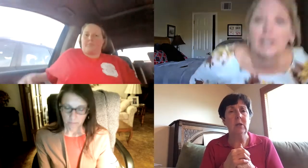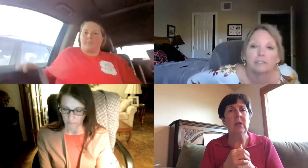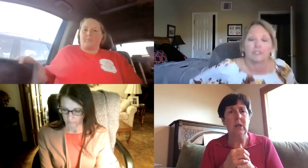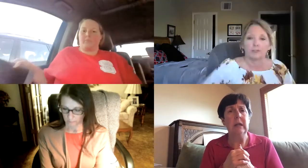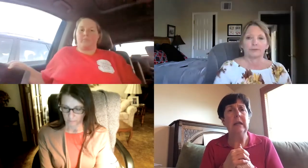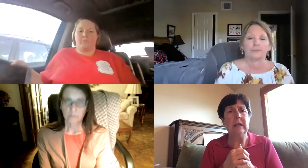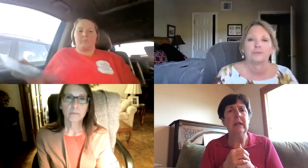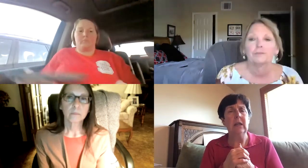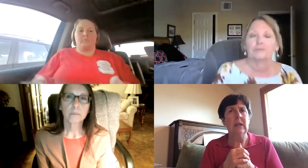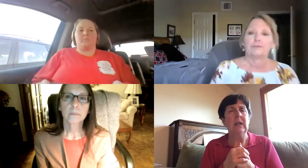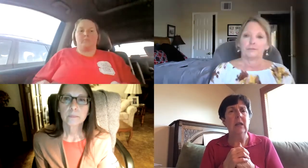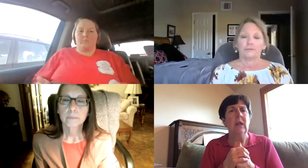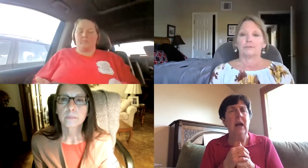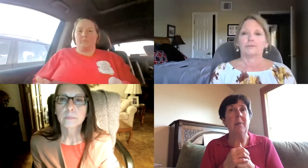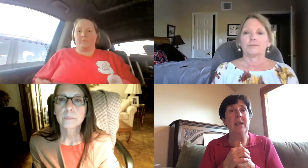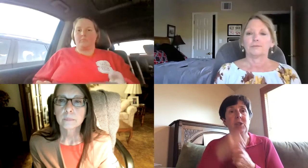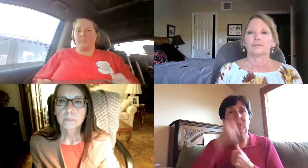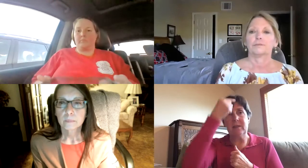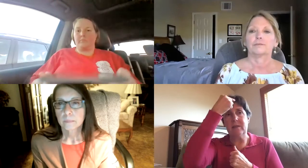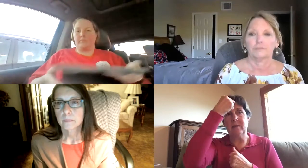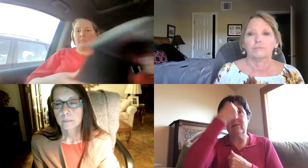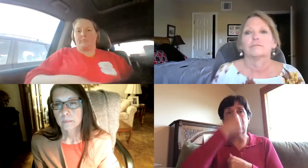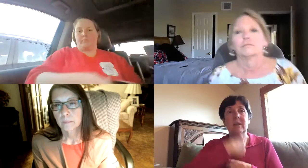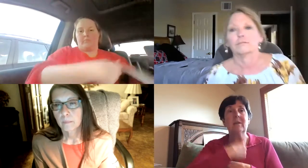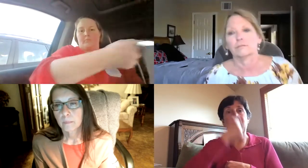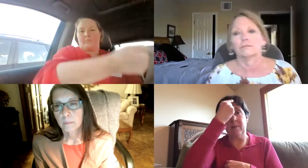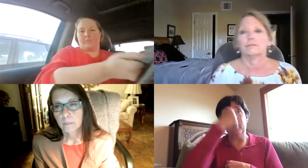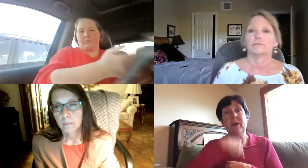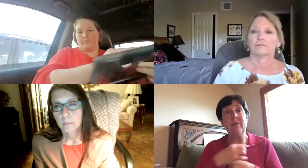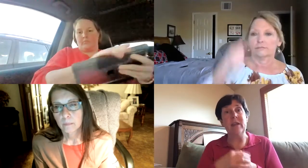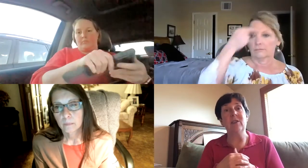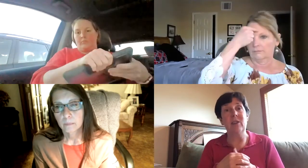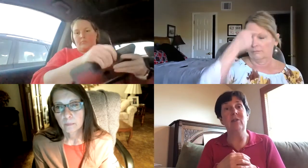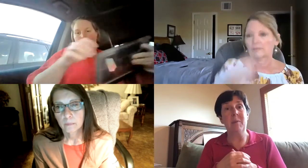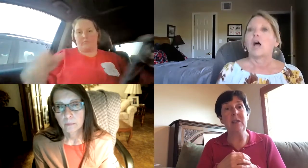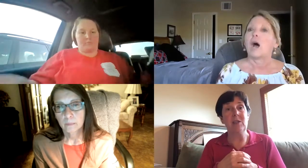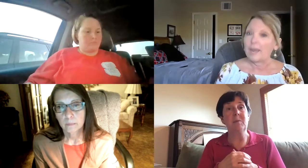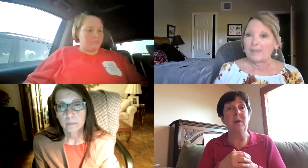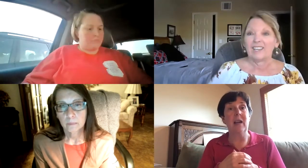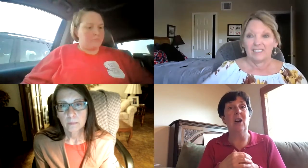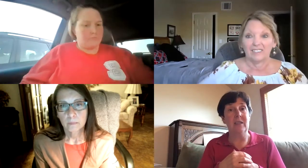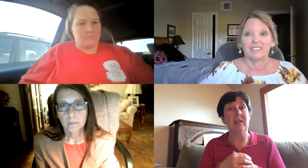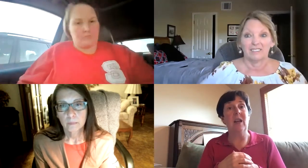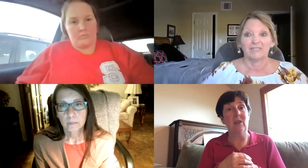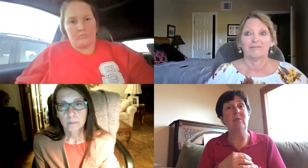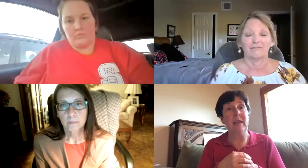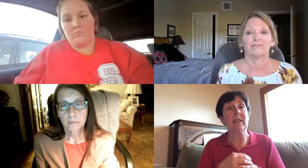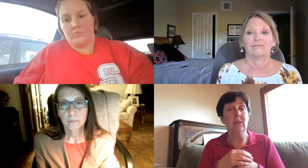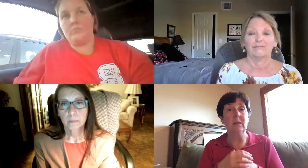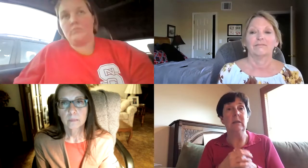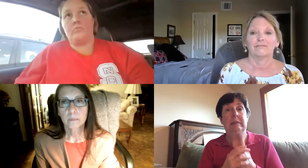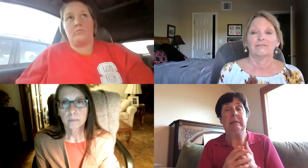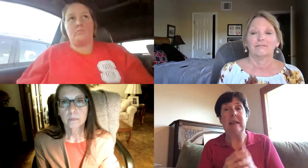haven't yet, so. I bet she's gotten pretty thin, too. I bet she's probably lost a lot of